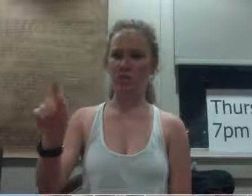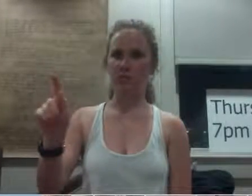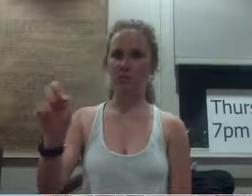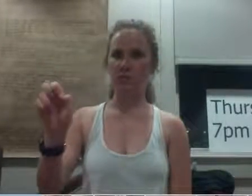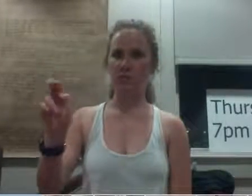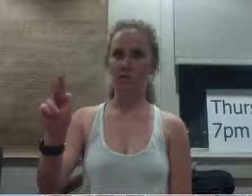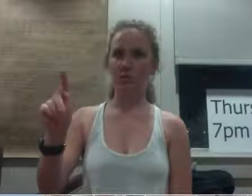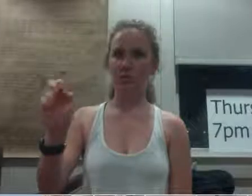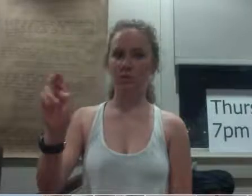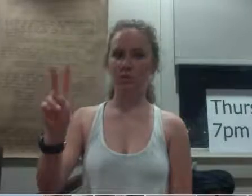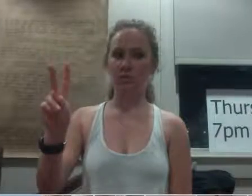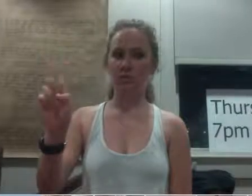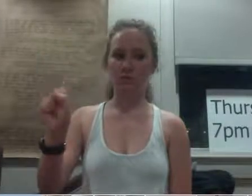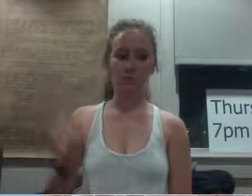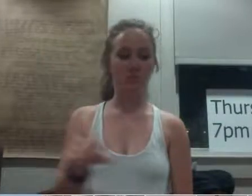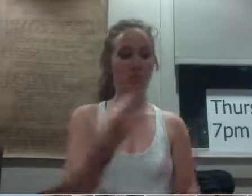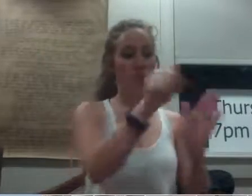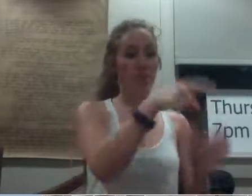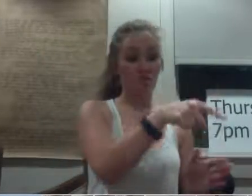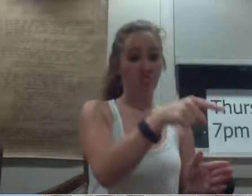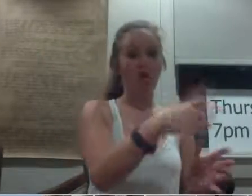and the House of Representatives is the other part.